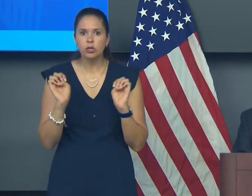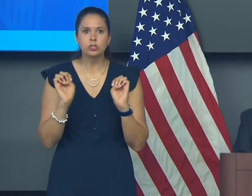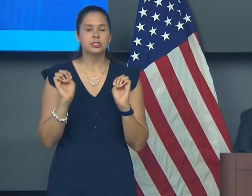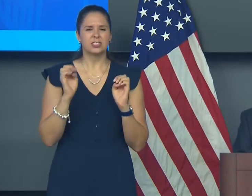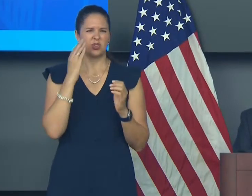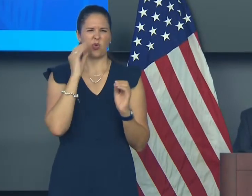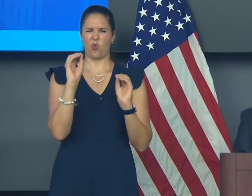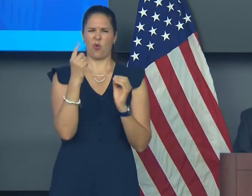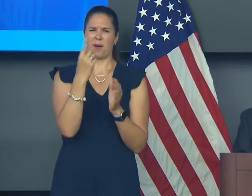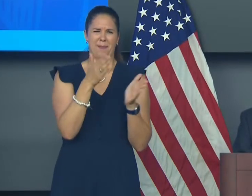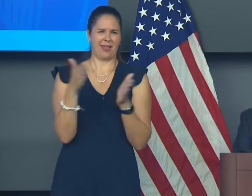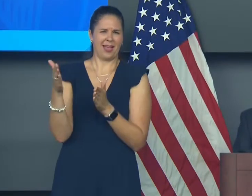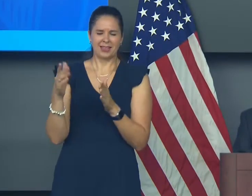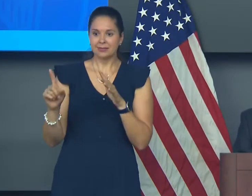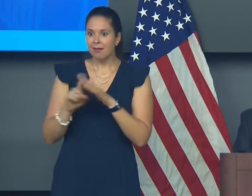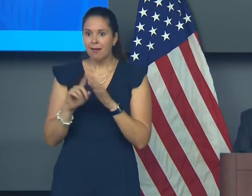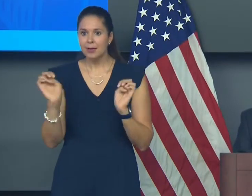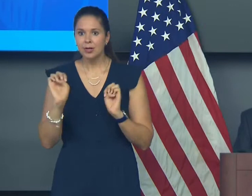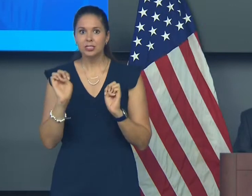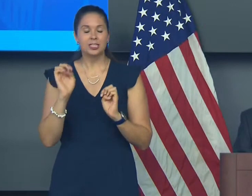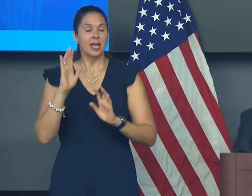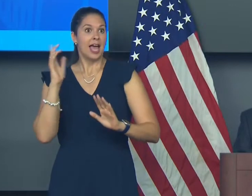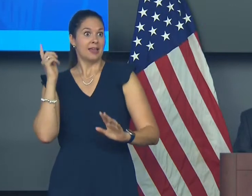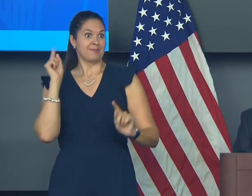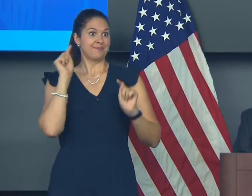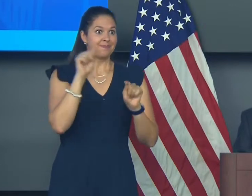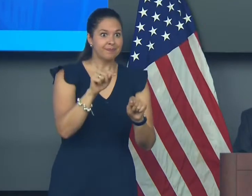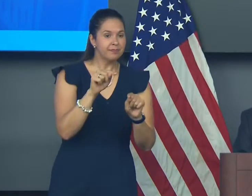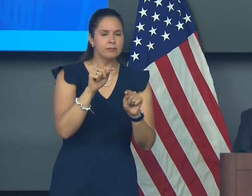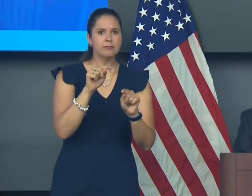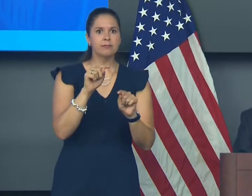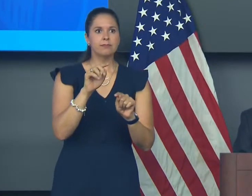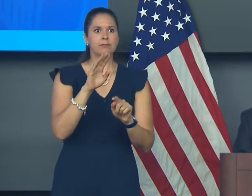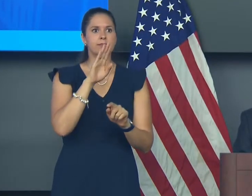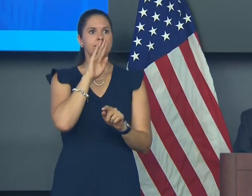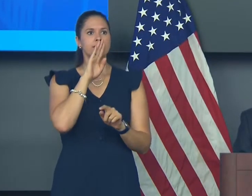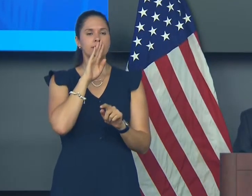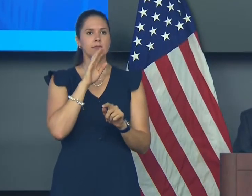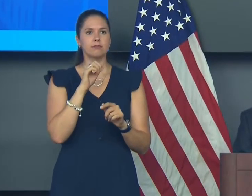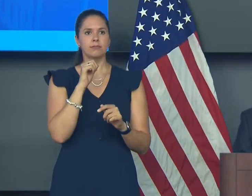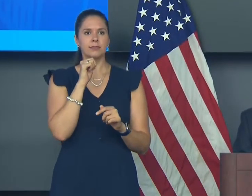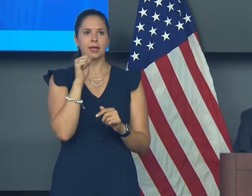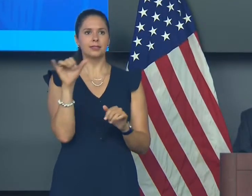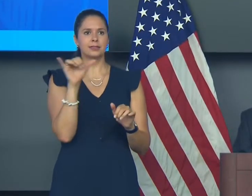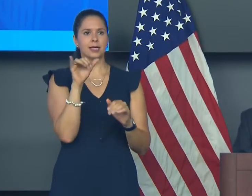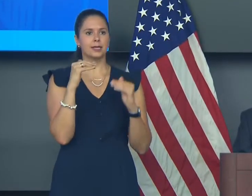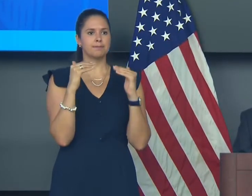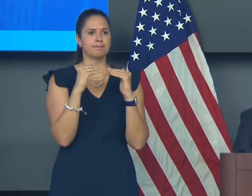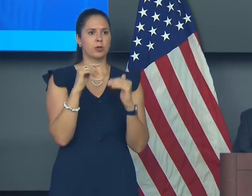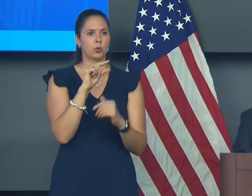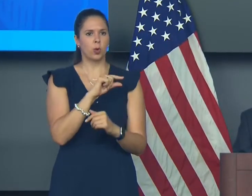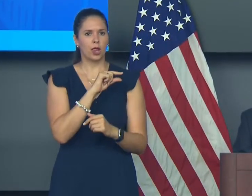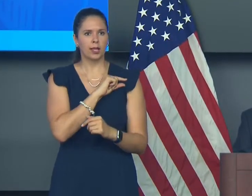plans on that, they're going to be shocked to find that it's not going to be of the quality or the